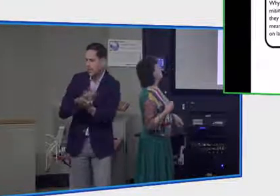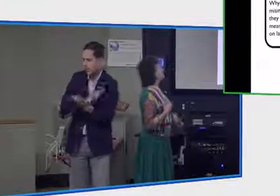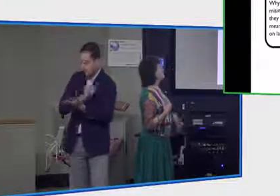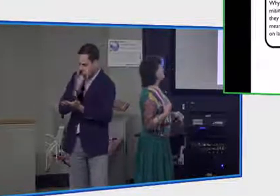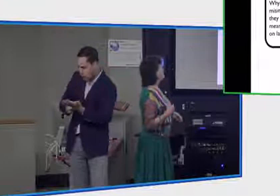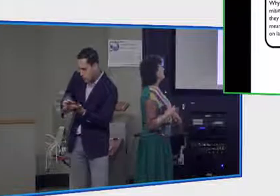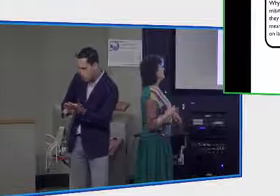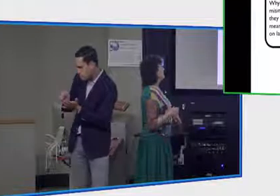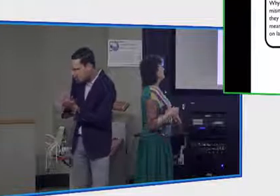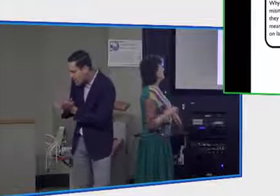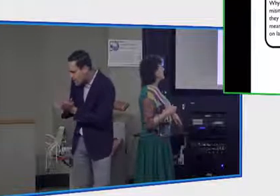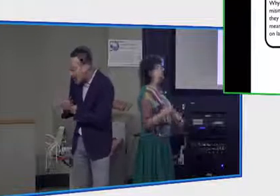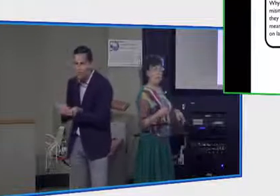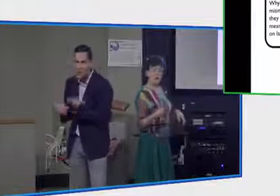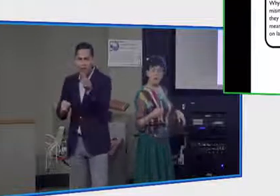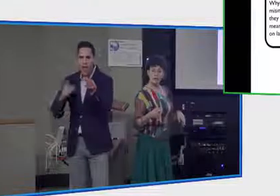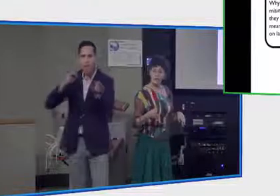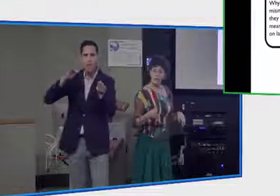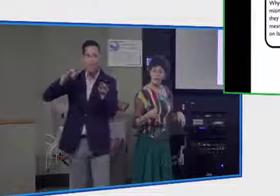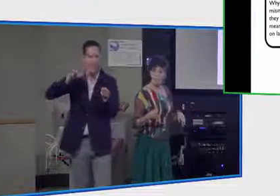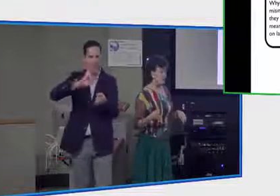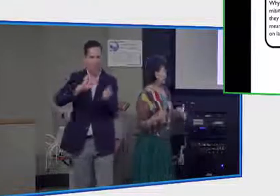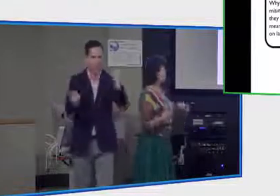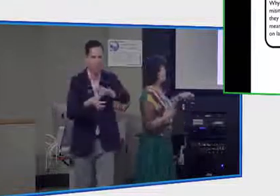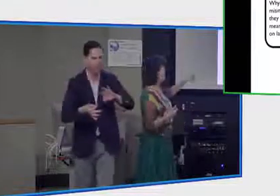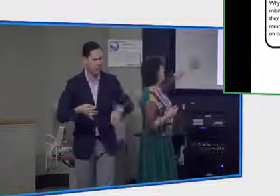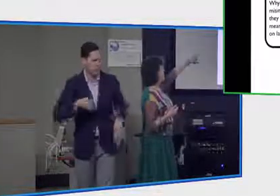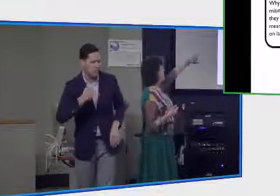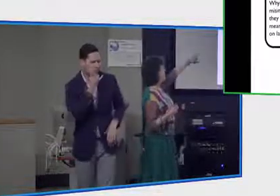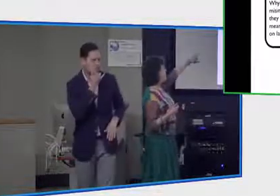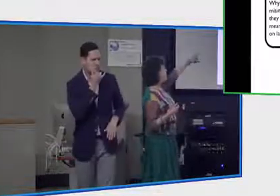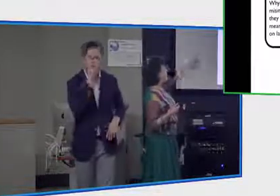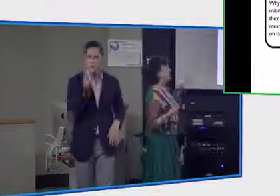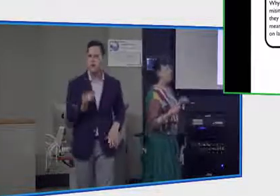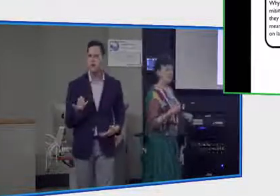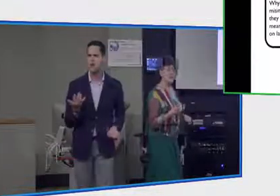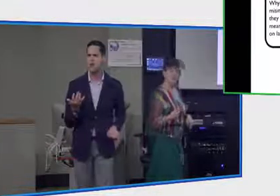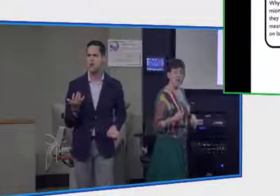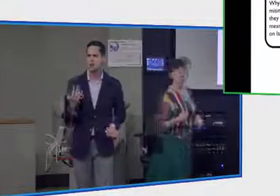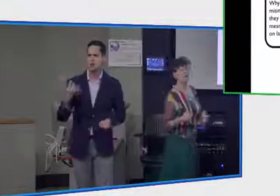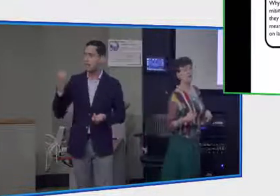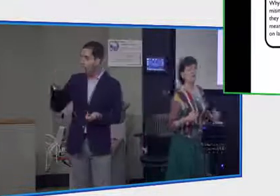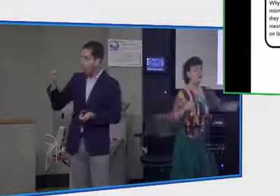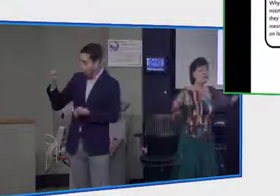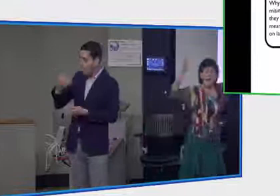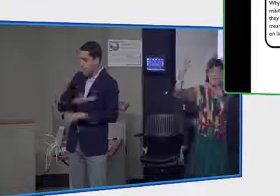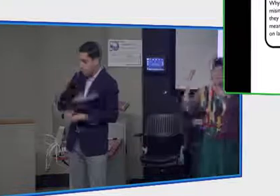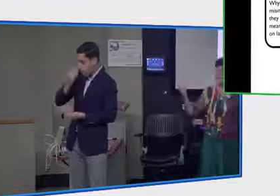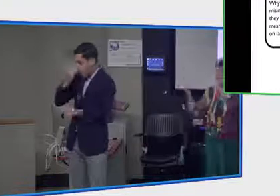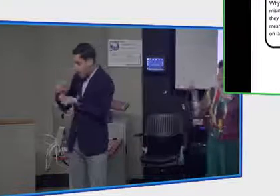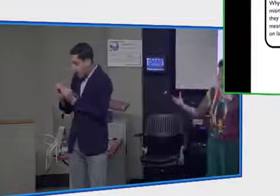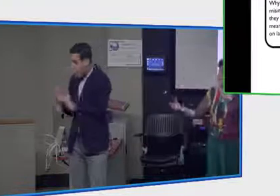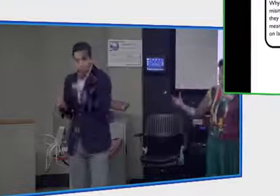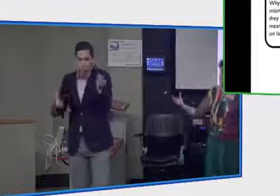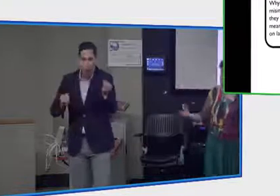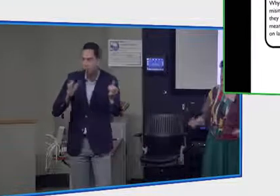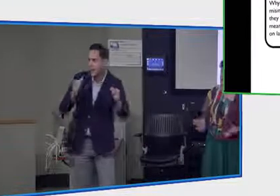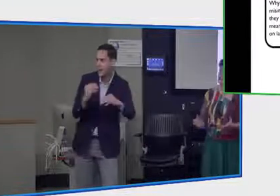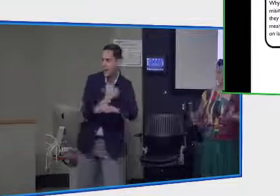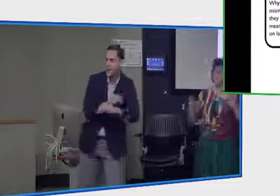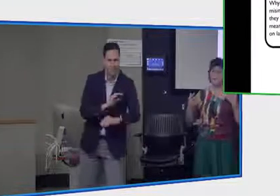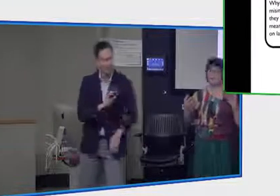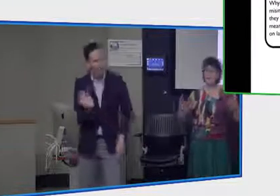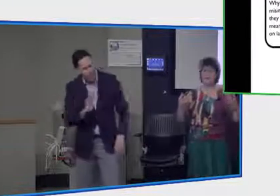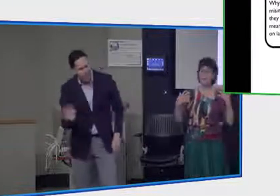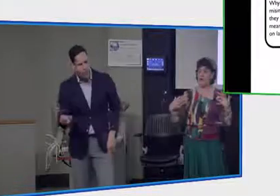Why do they translate our findings on number to mean babies can do math? Our findings on language to mean babies can read?